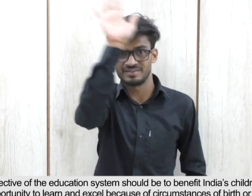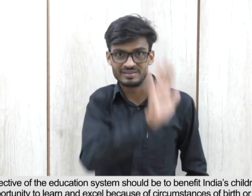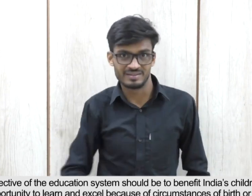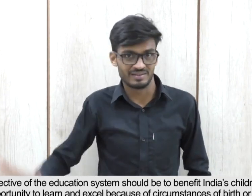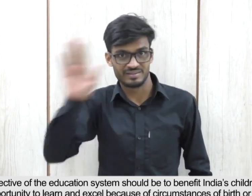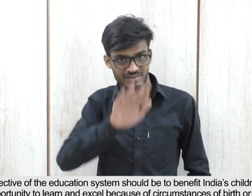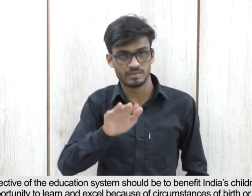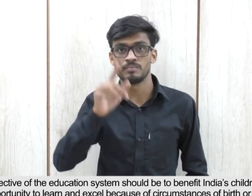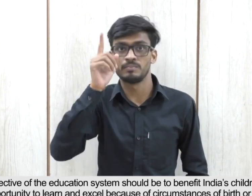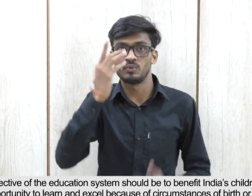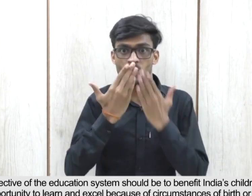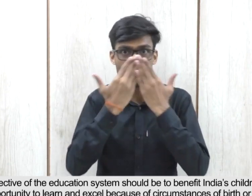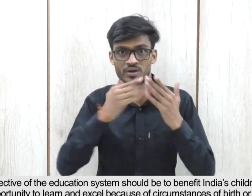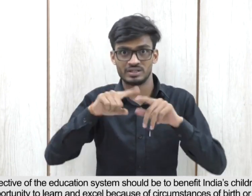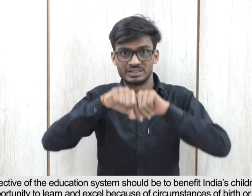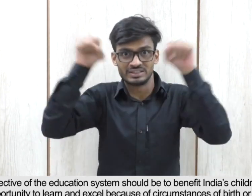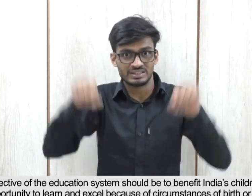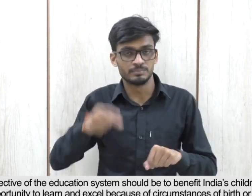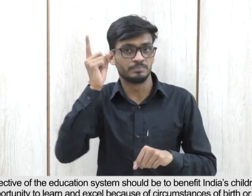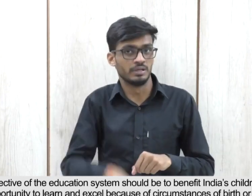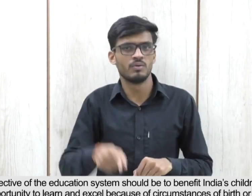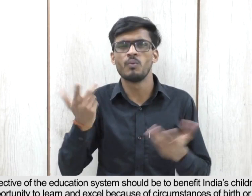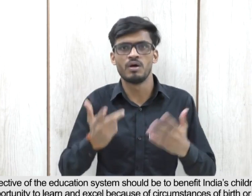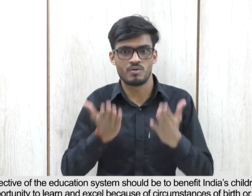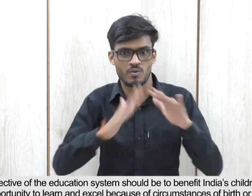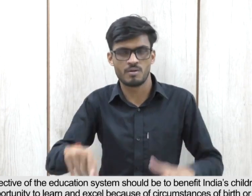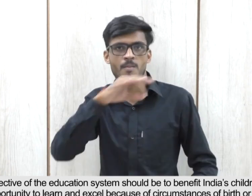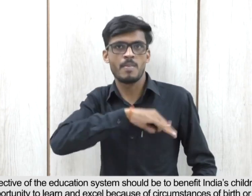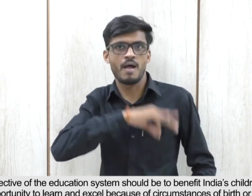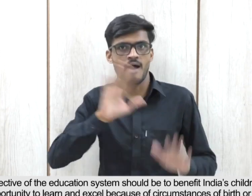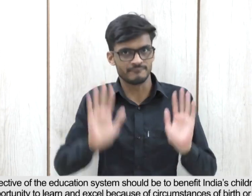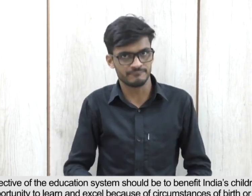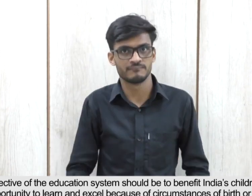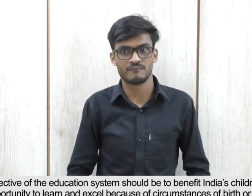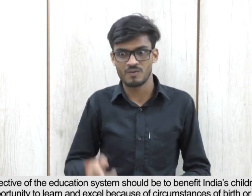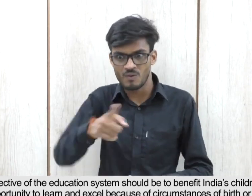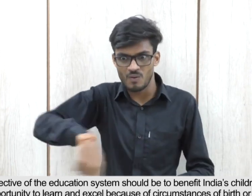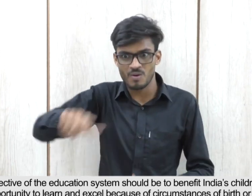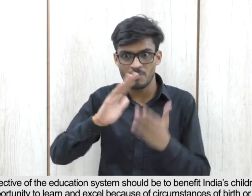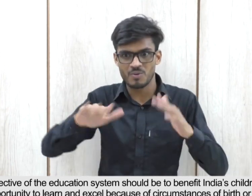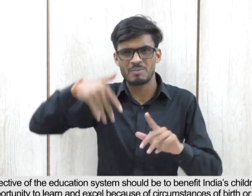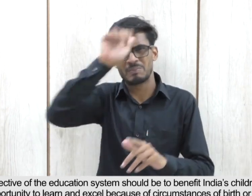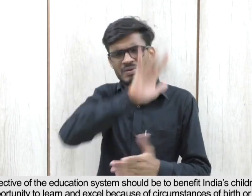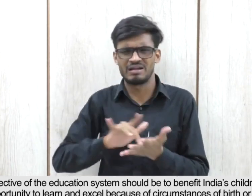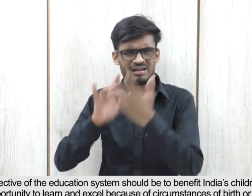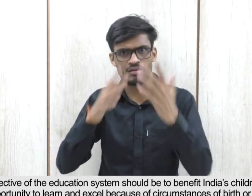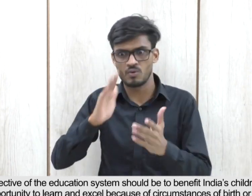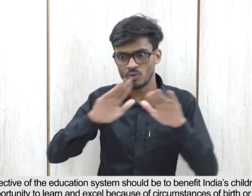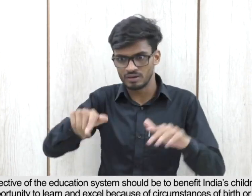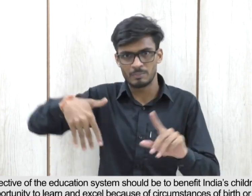be to benefit India's children so that no child loses any opportunity to learn and excel because of circumstances of